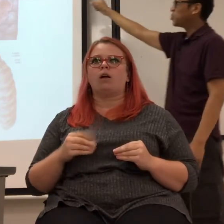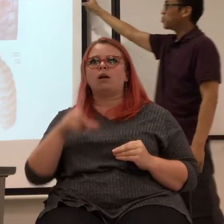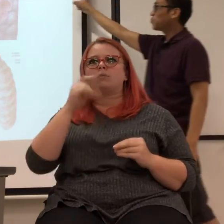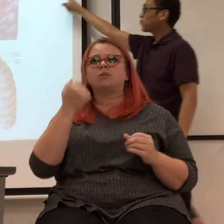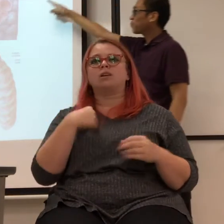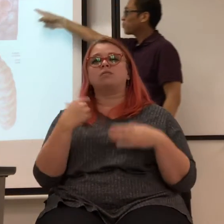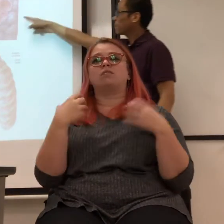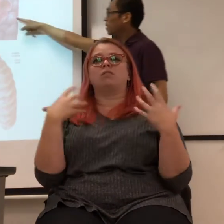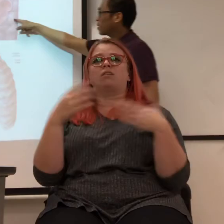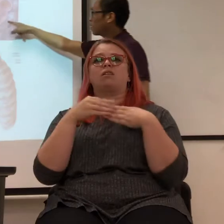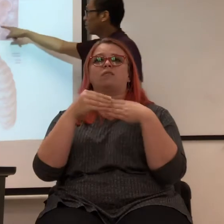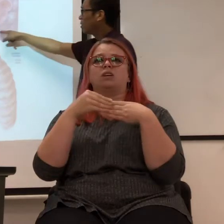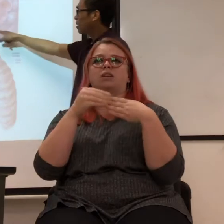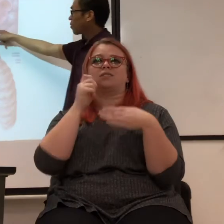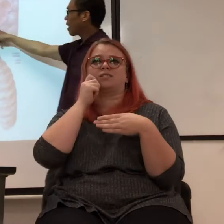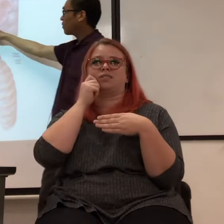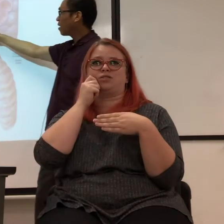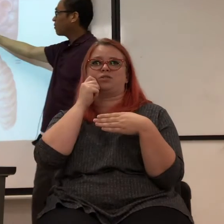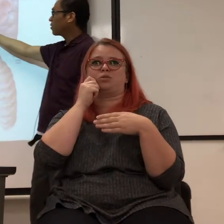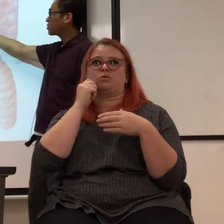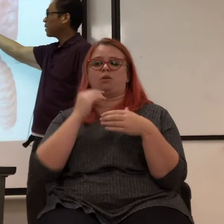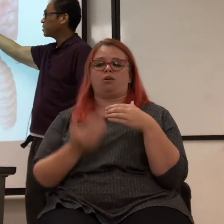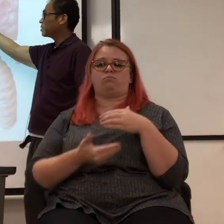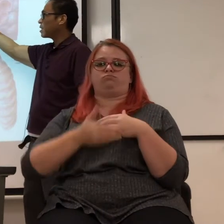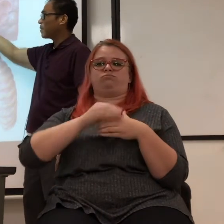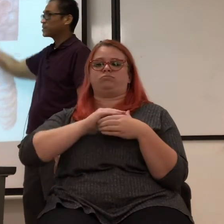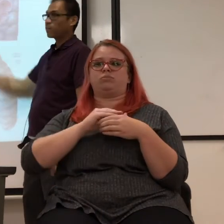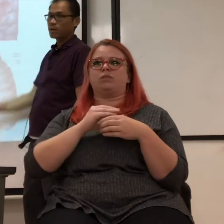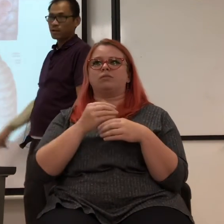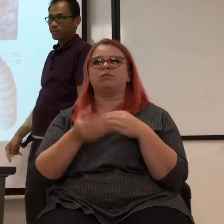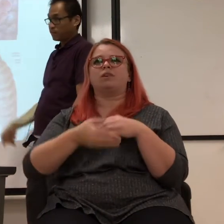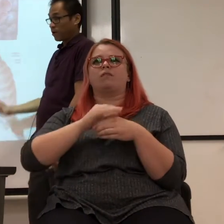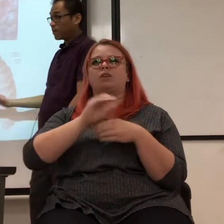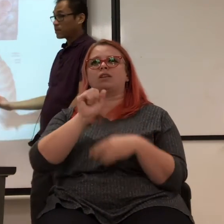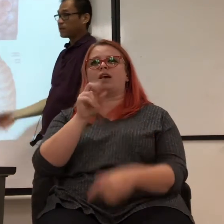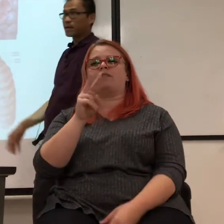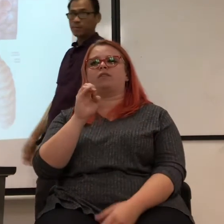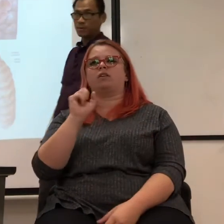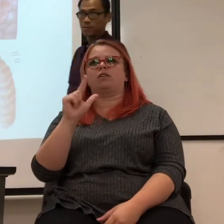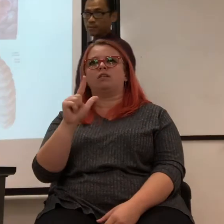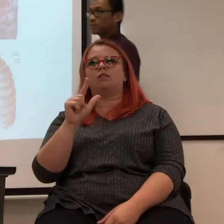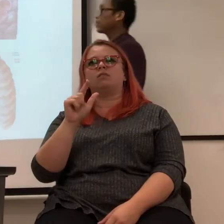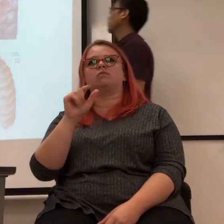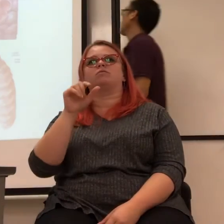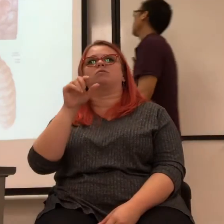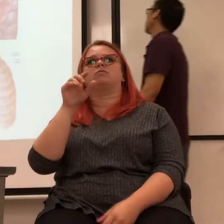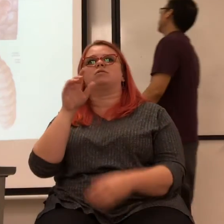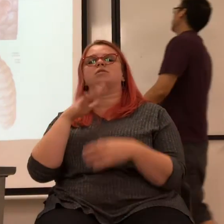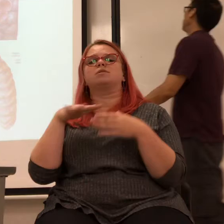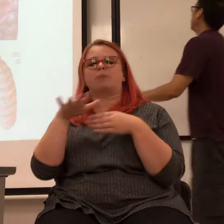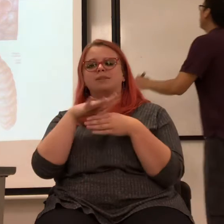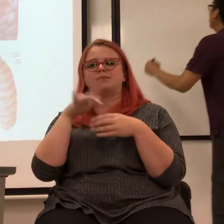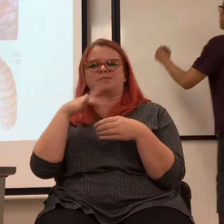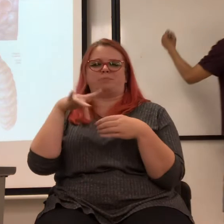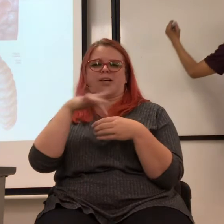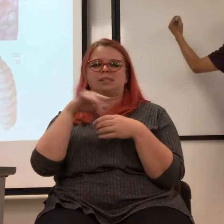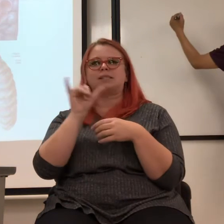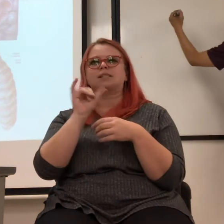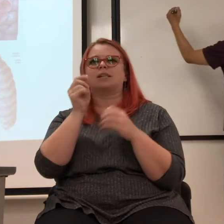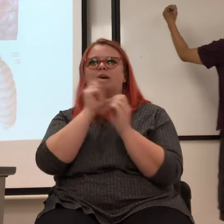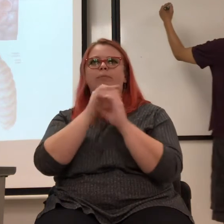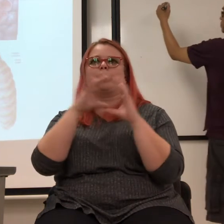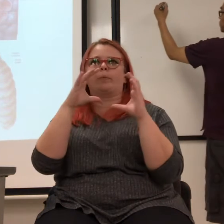elastic tissue around the alveolar spaces that makes it want to collapse, very much like a balloon.